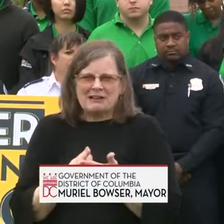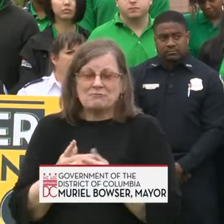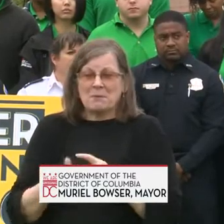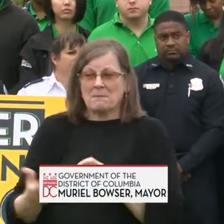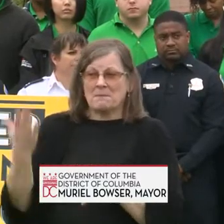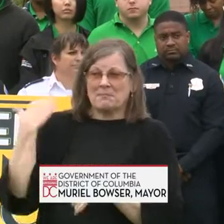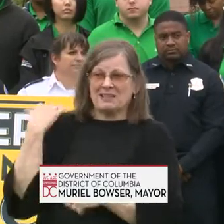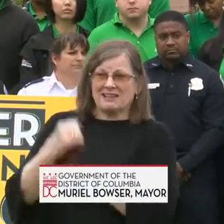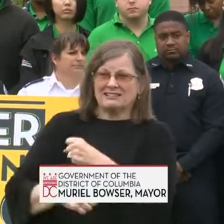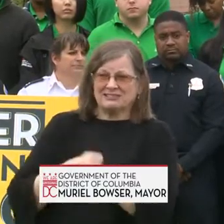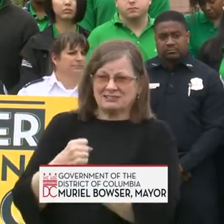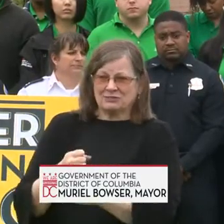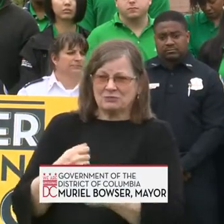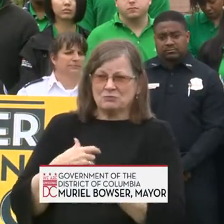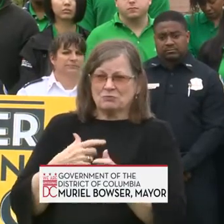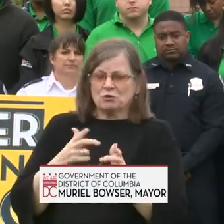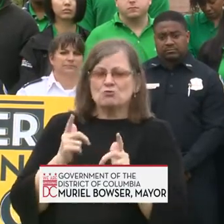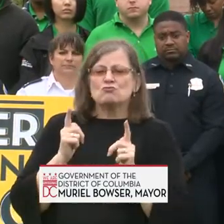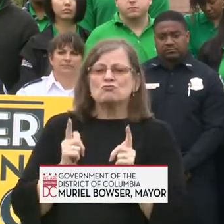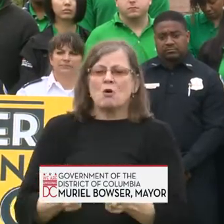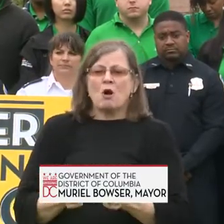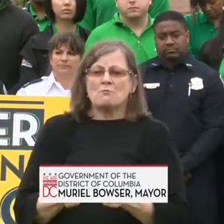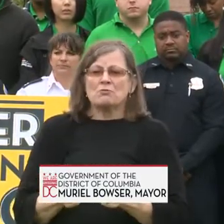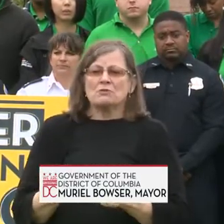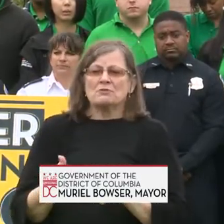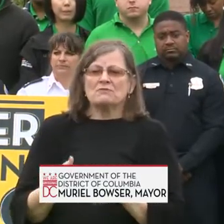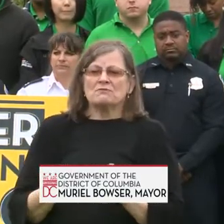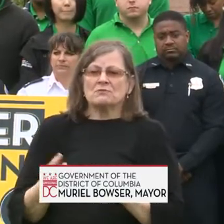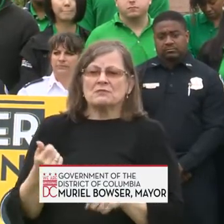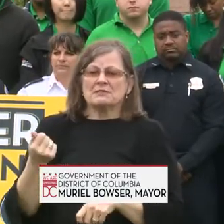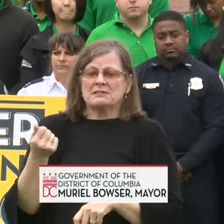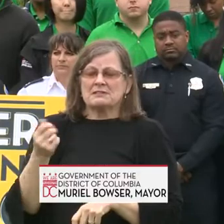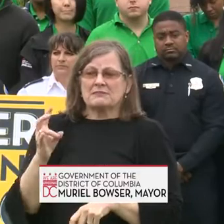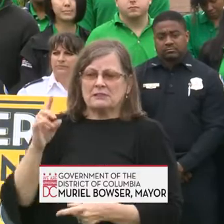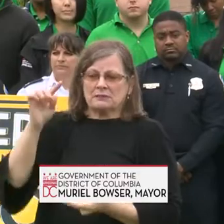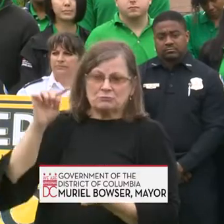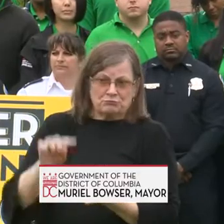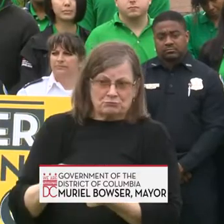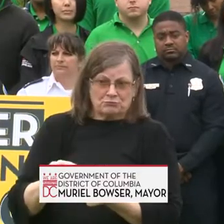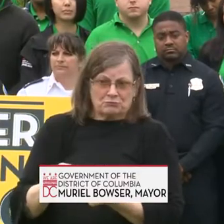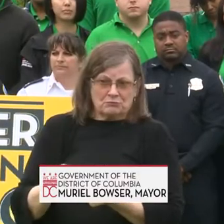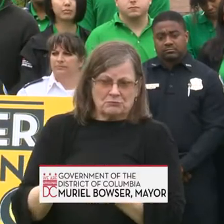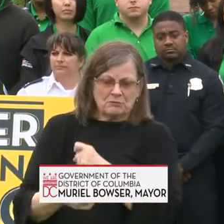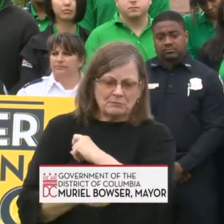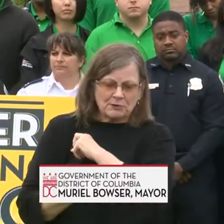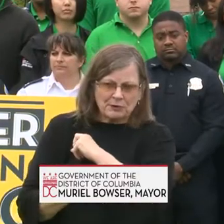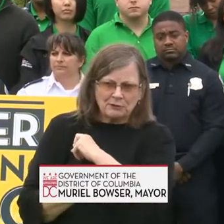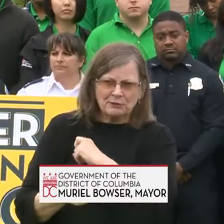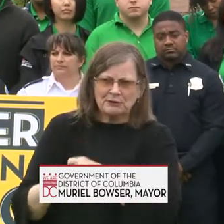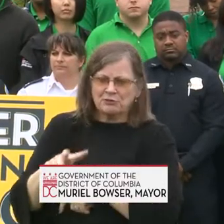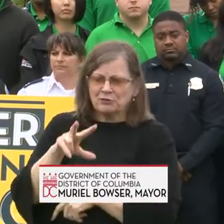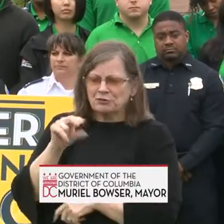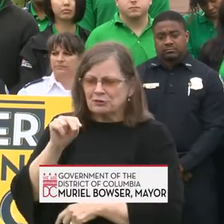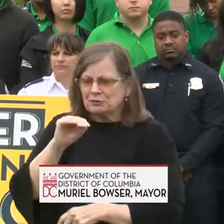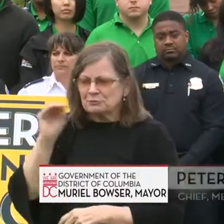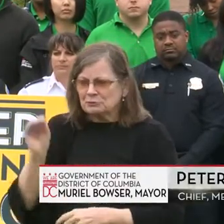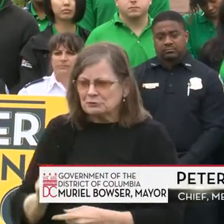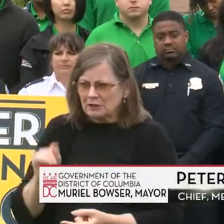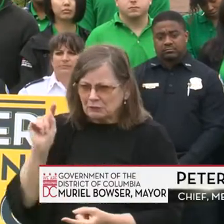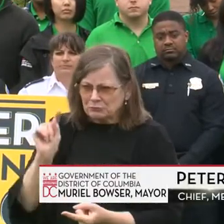reduced robberies by 17%, burglaries by 34%, and overall violent crime by